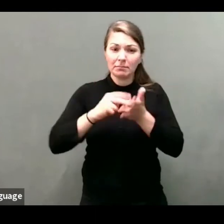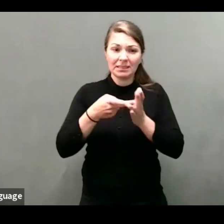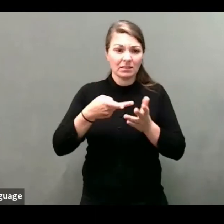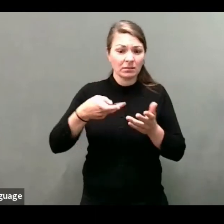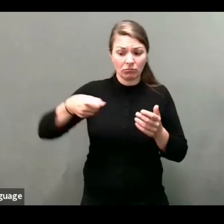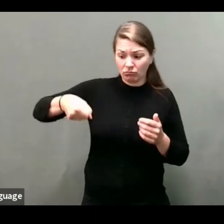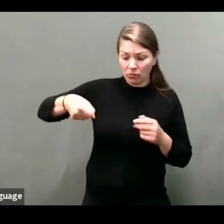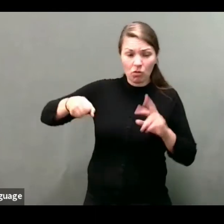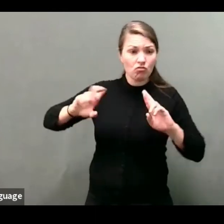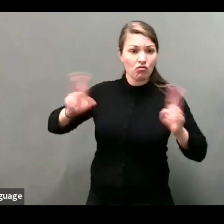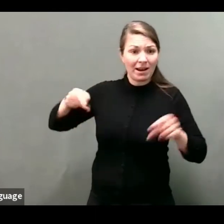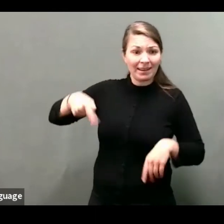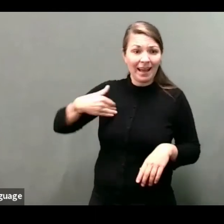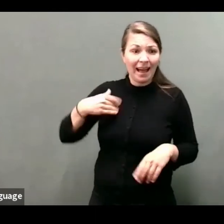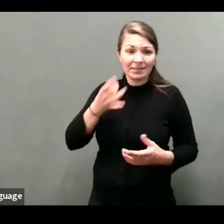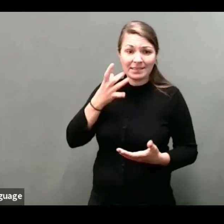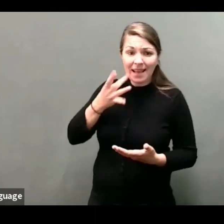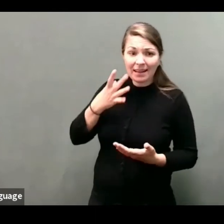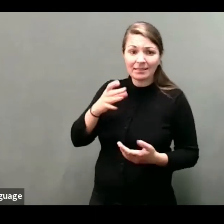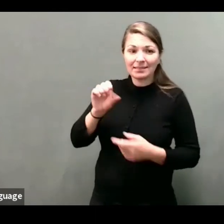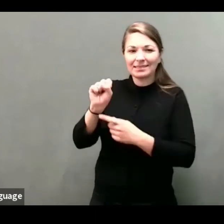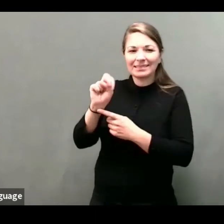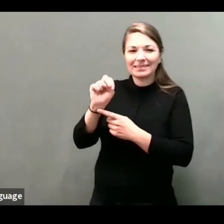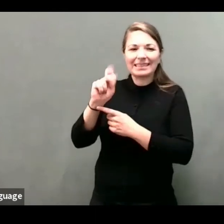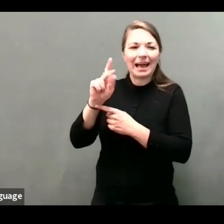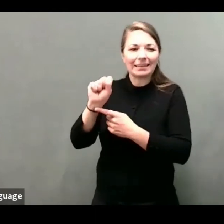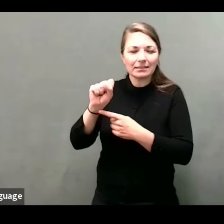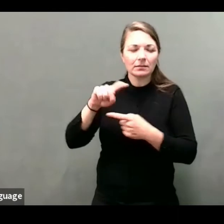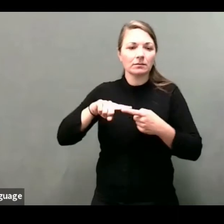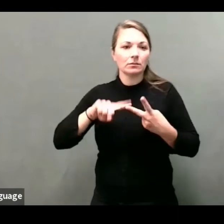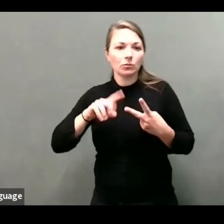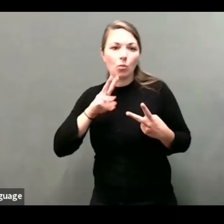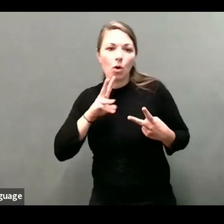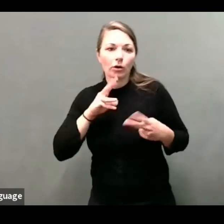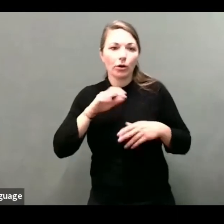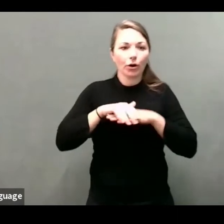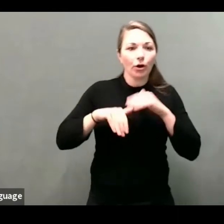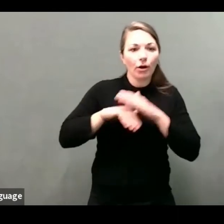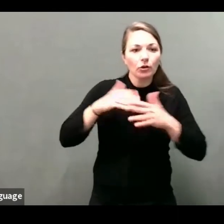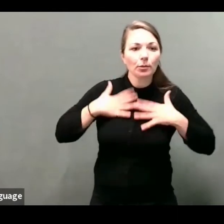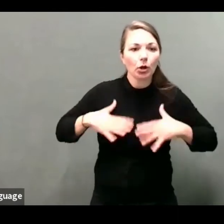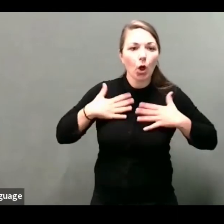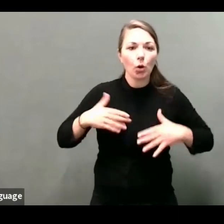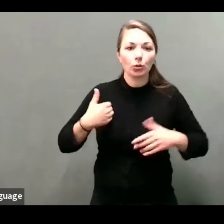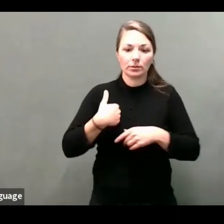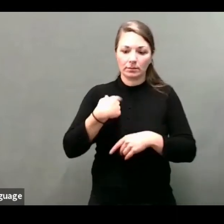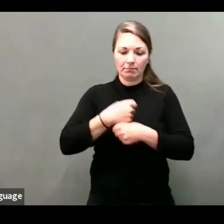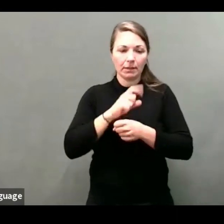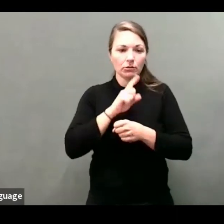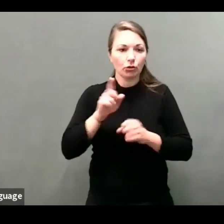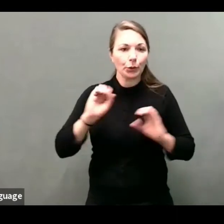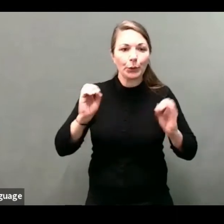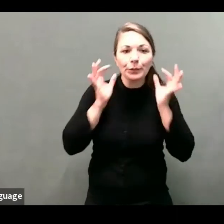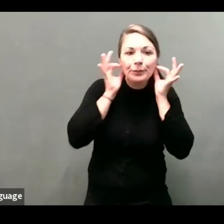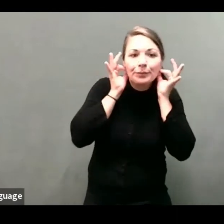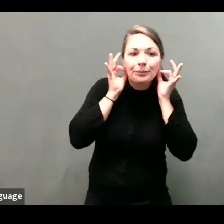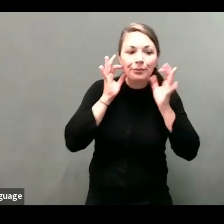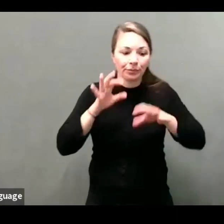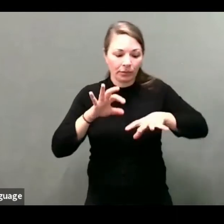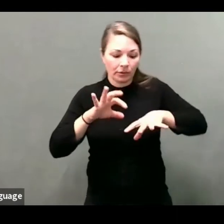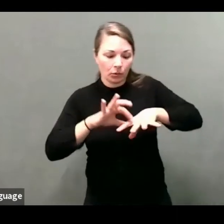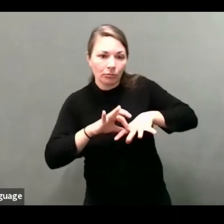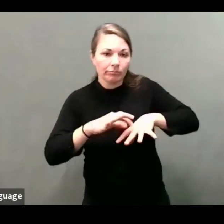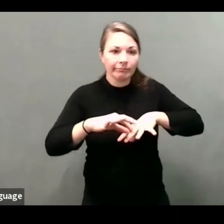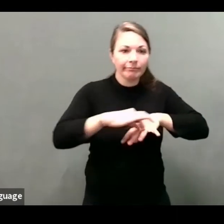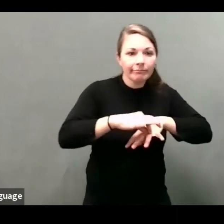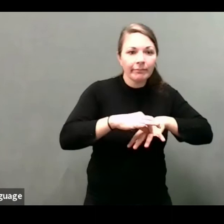clothes. I've done things like, make sure I didn't have jewelry on, just simple things because maybe the survivor wants to hold my